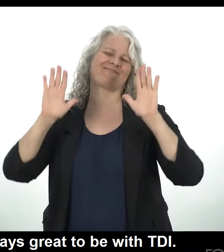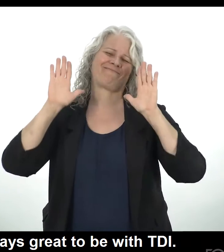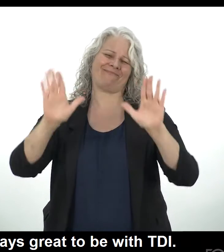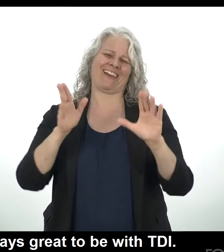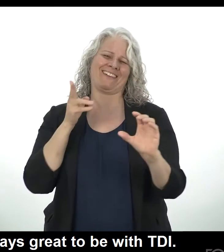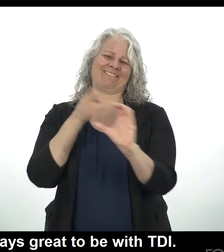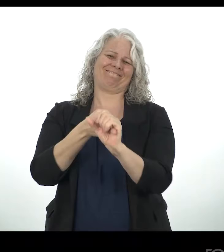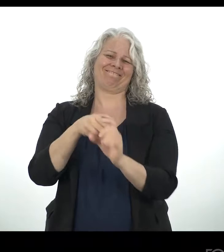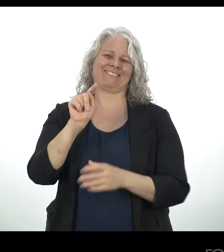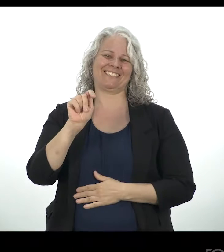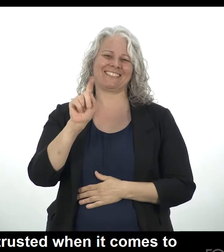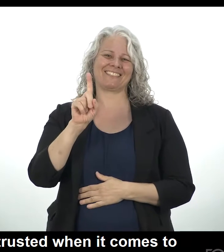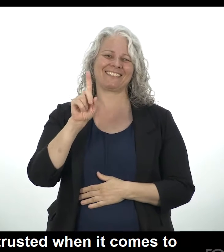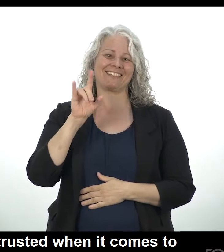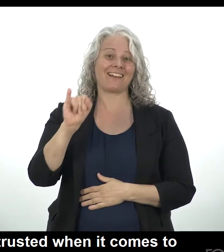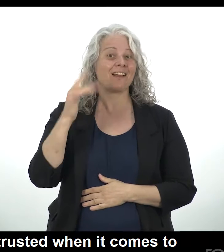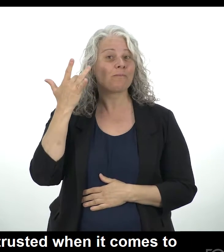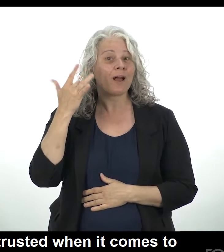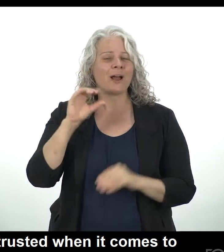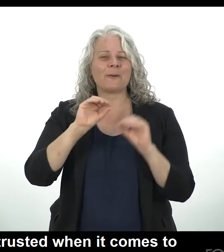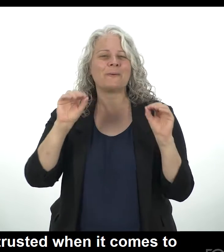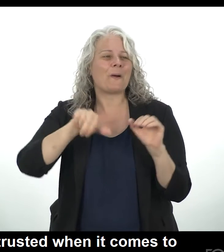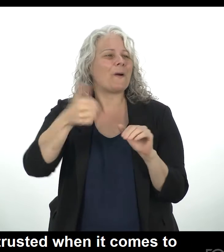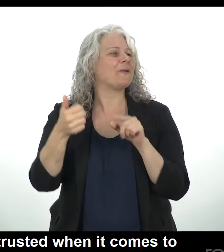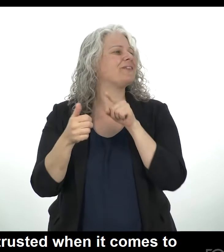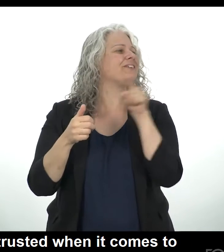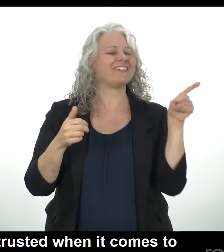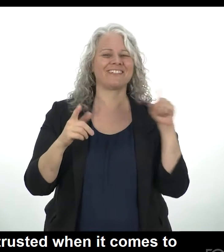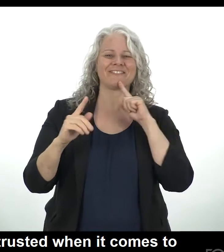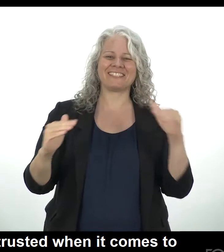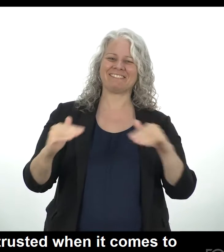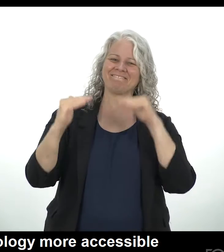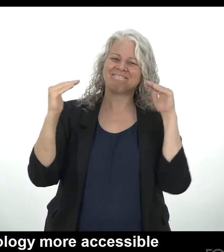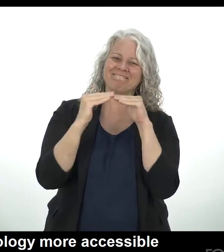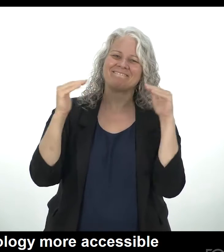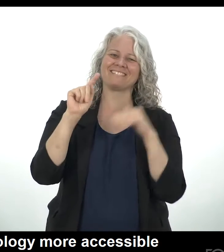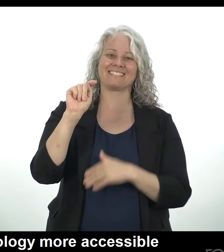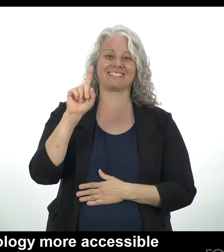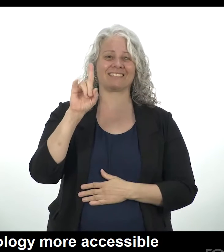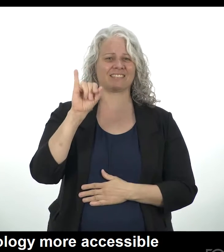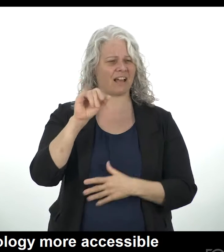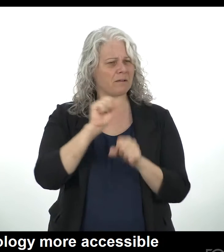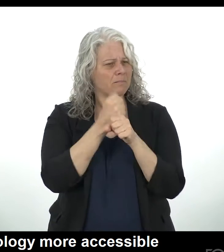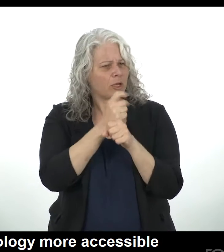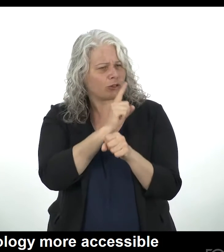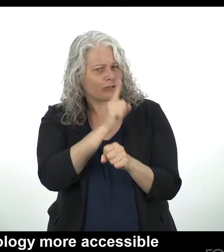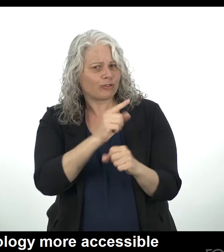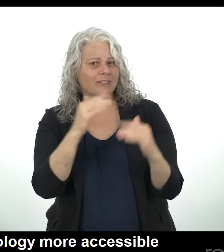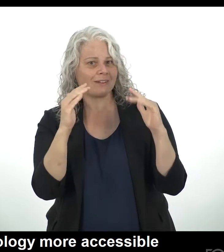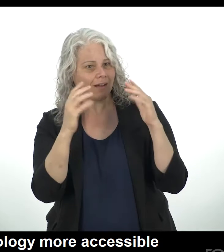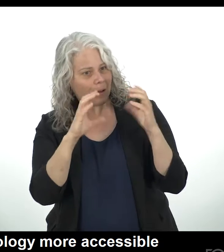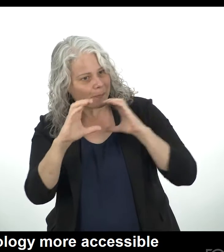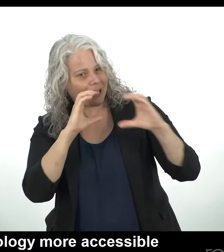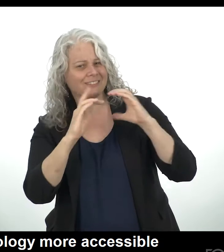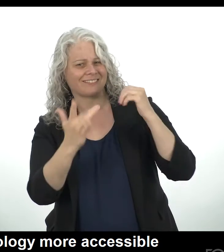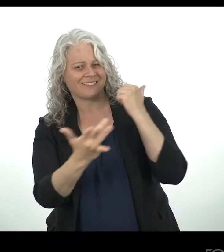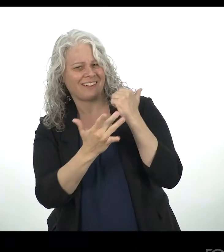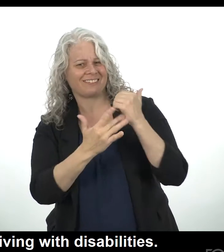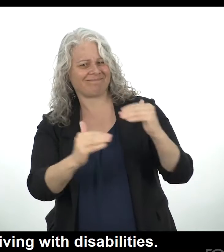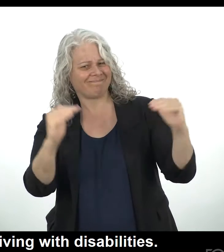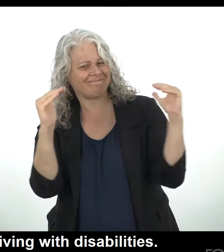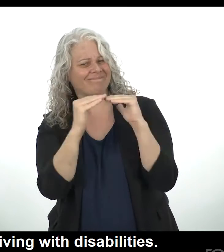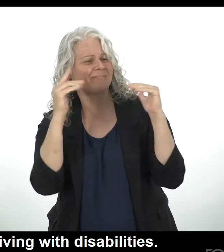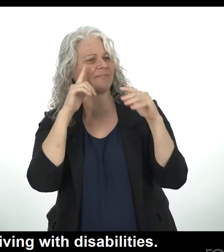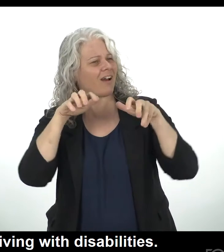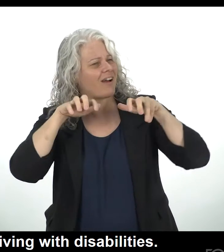to be with TDI. That's because no voice is more trusted when it comes to making communications technology more accessible